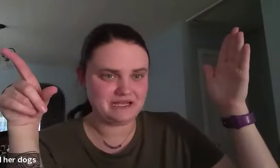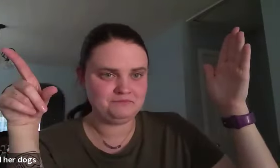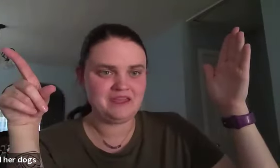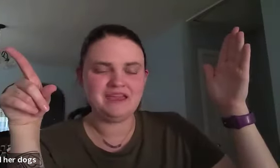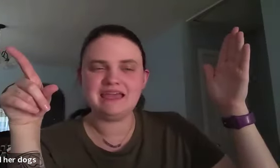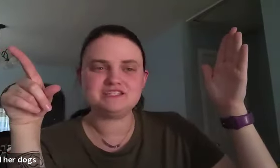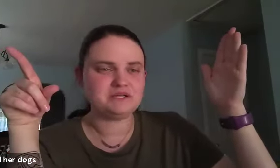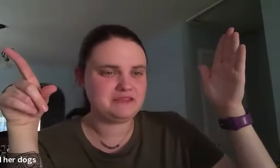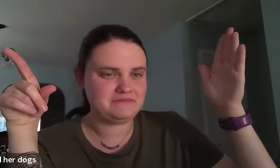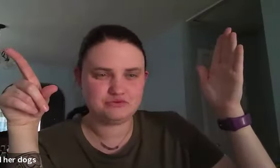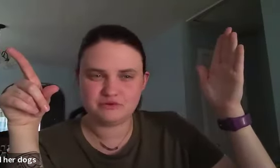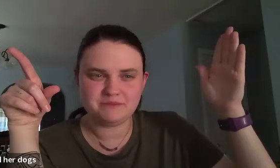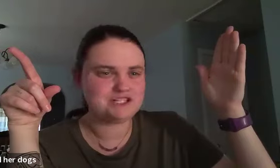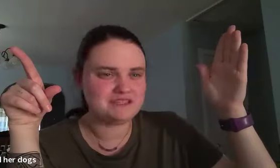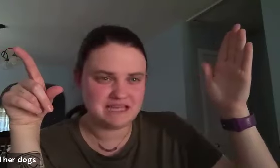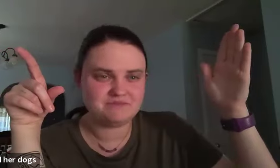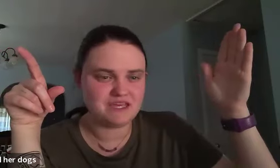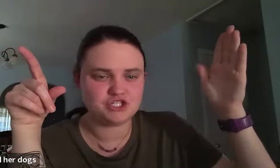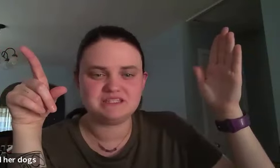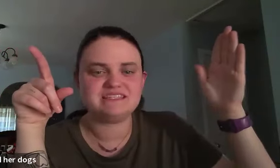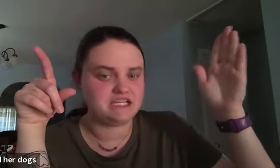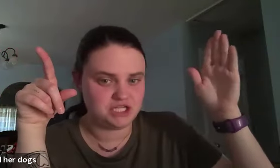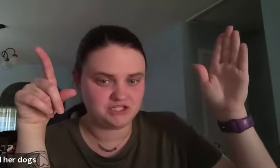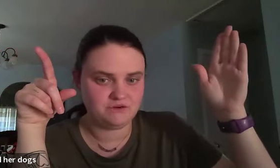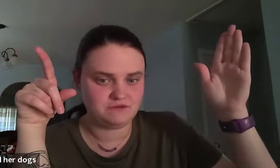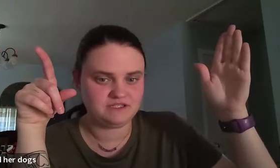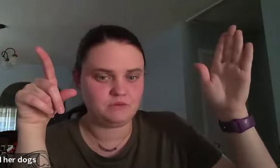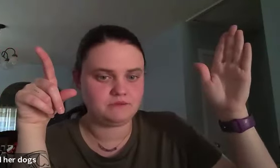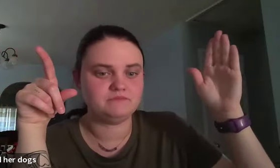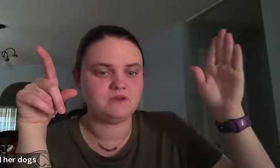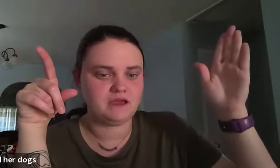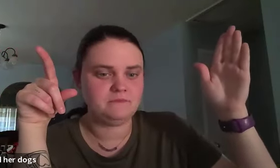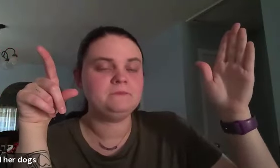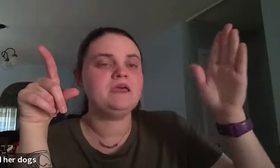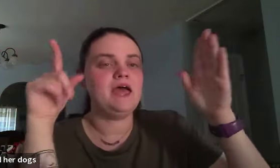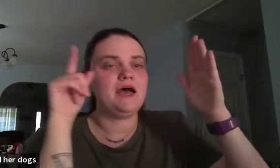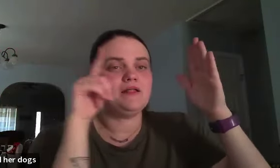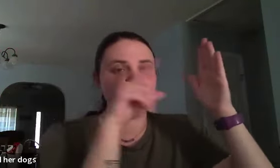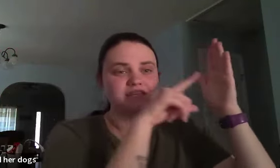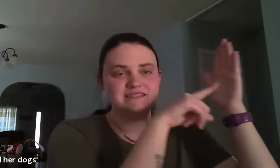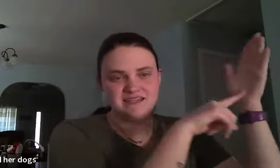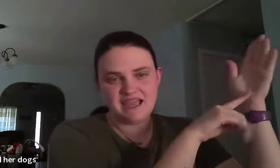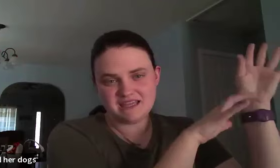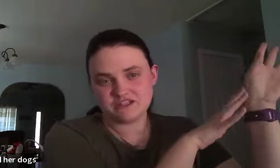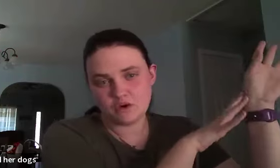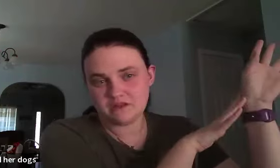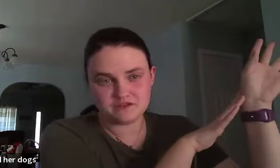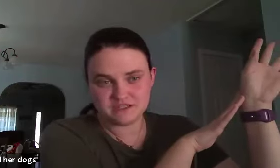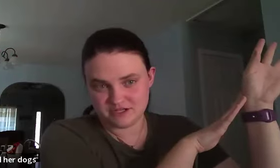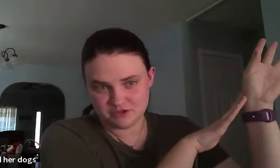Saturday. It's going to be pretty much the same thing, just a slight change for every single one. Okay. Then Sunday has its own little special